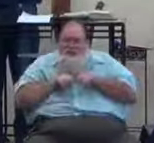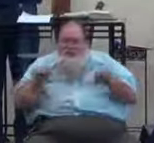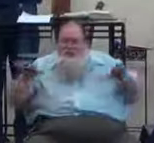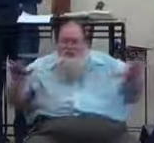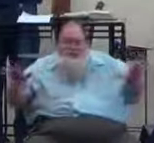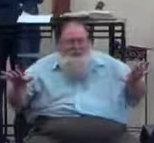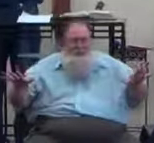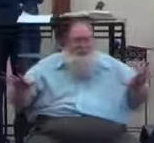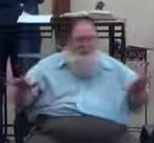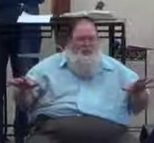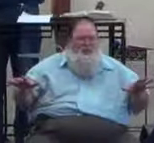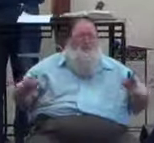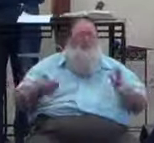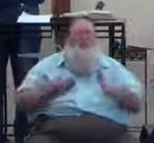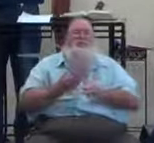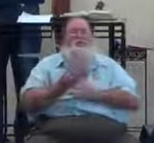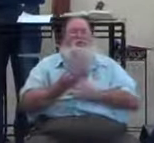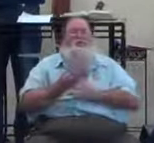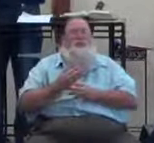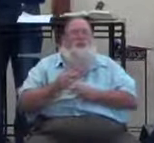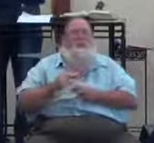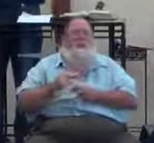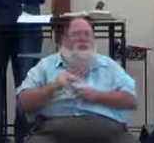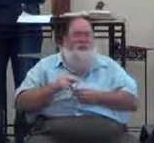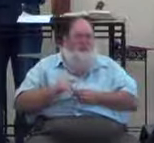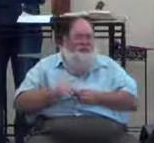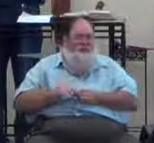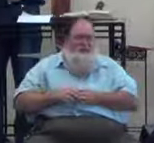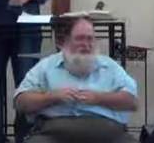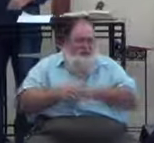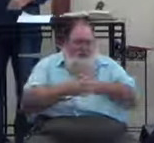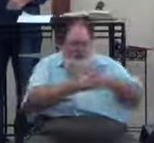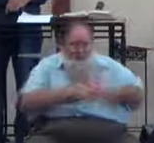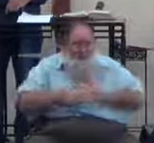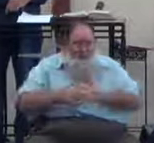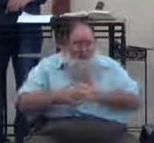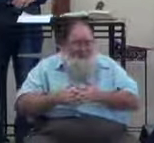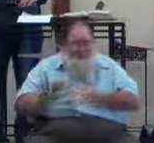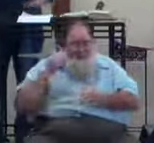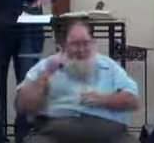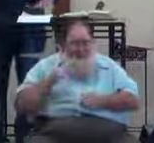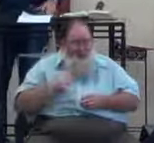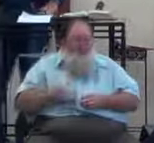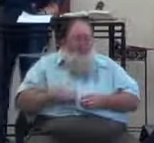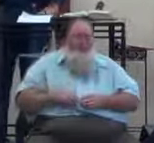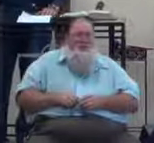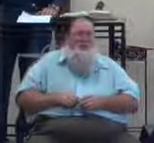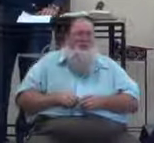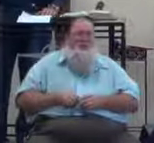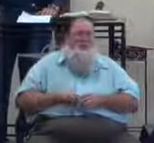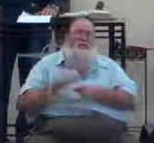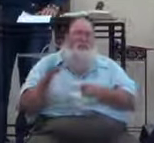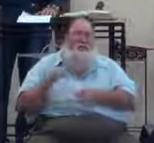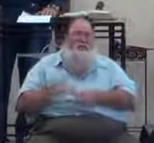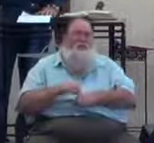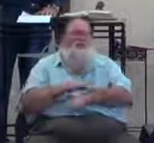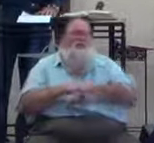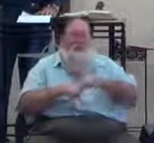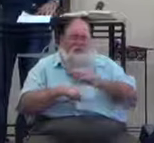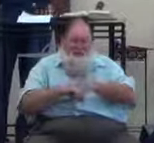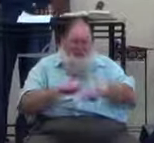all over the United States to get them out of this comfort zone. And I'll never forget him explaining it like